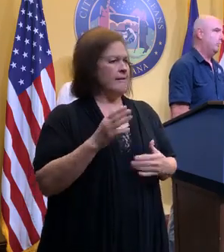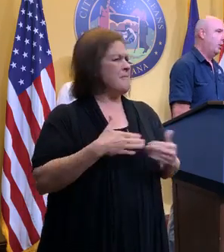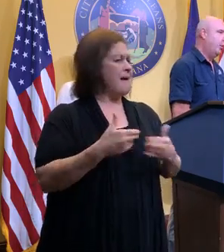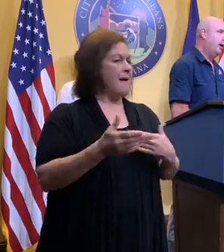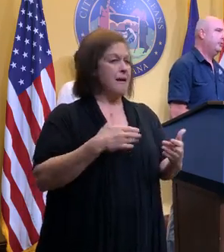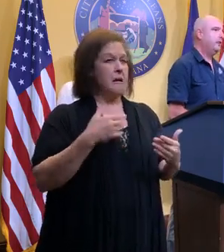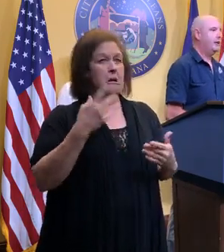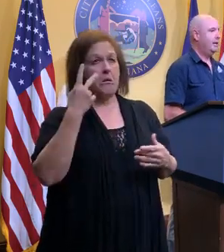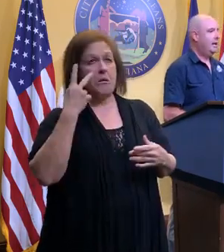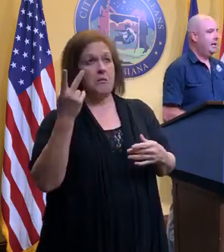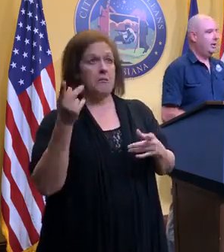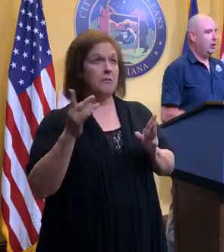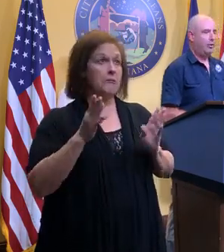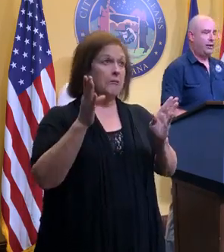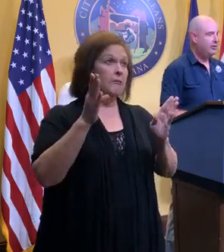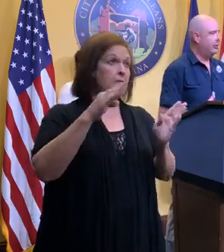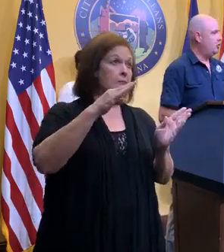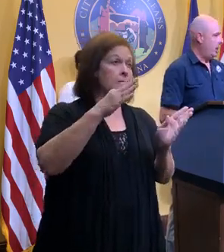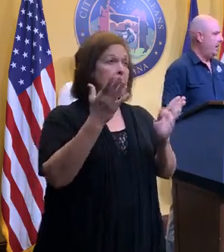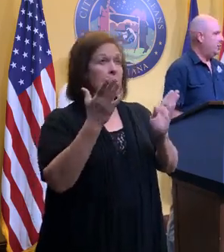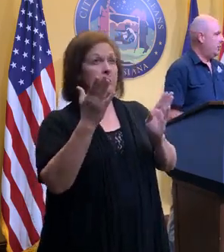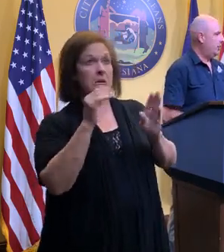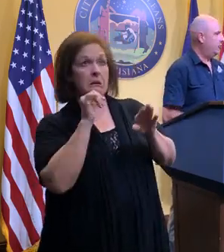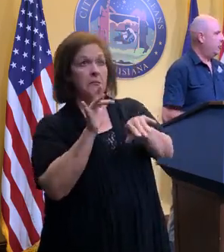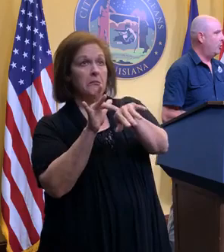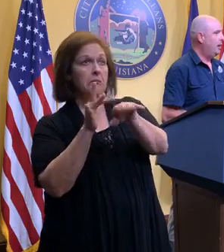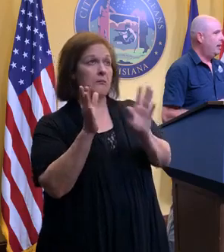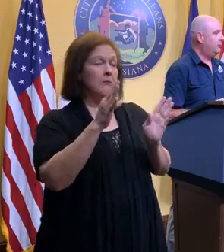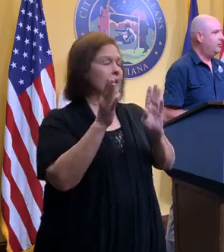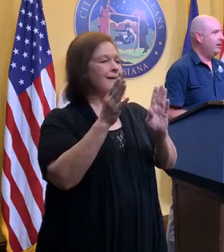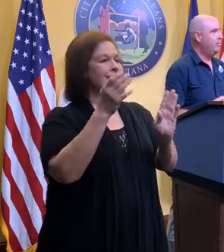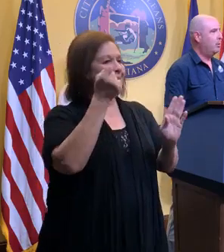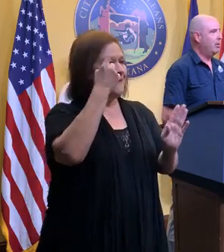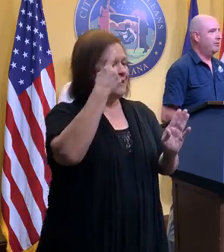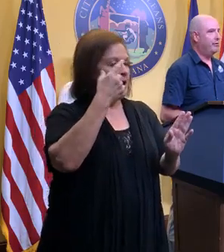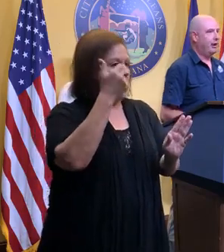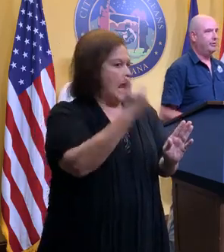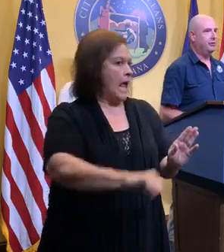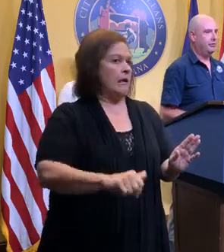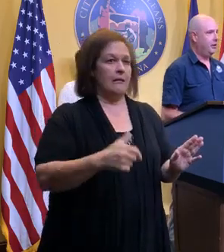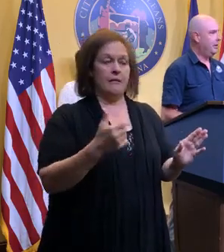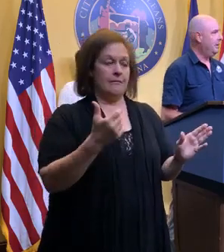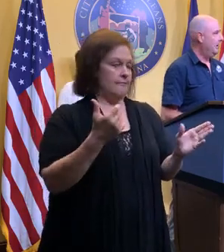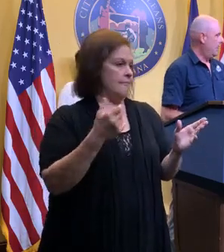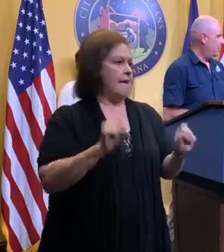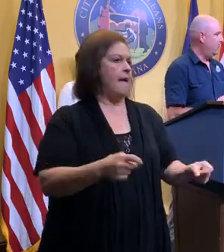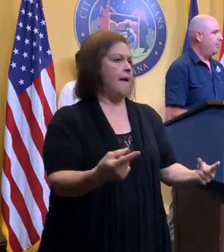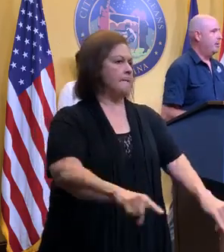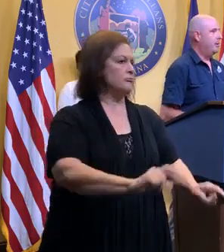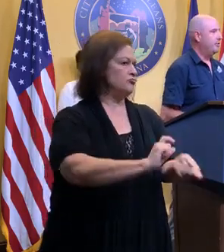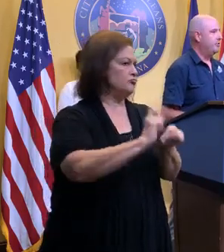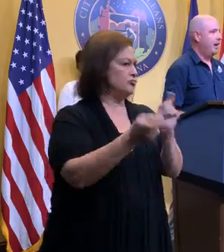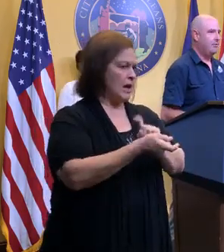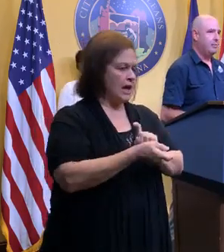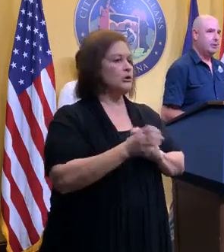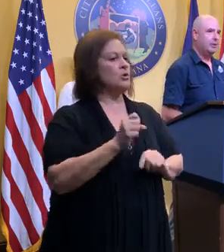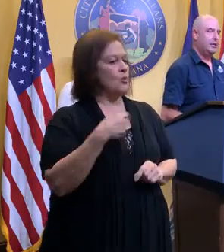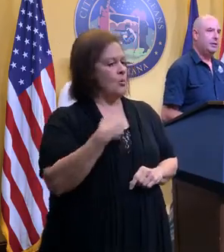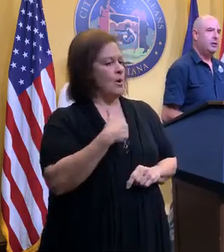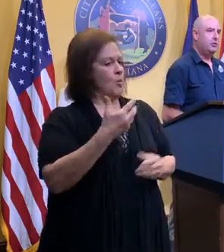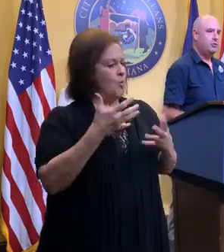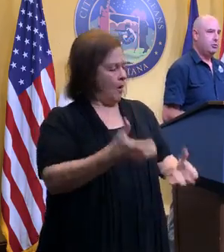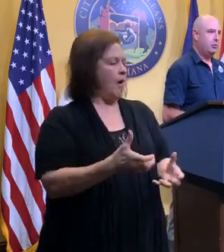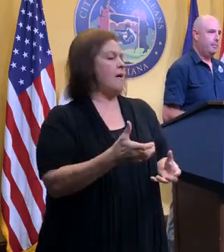like it's a little more west and, you know, things can change. And so it's very important for us as a city and with our partners to have